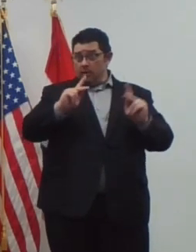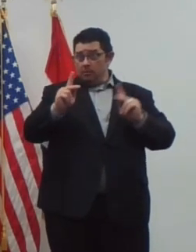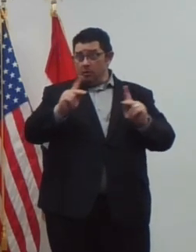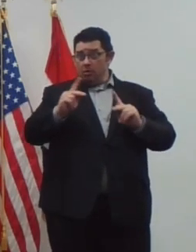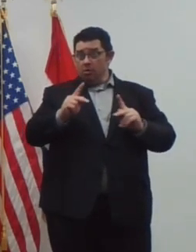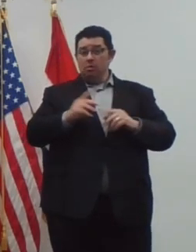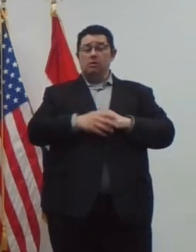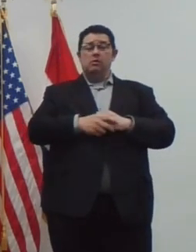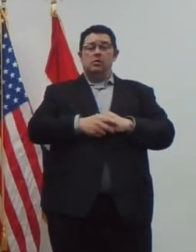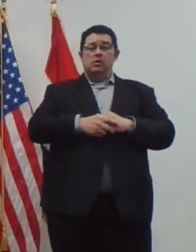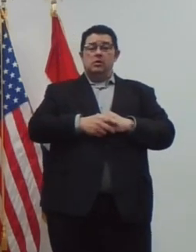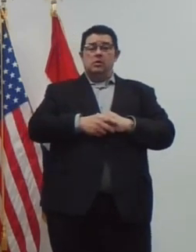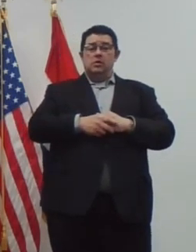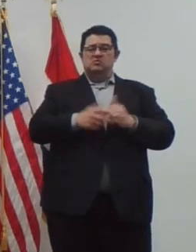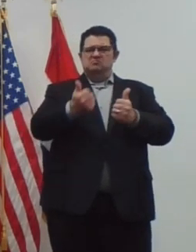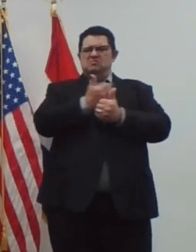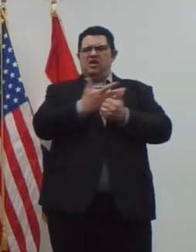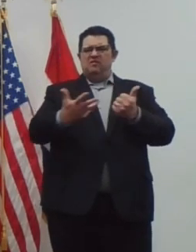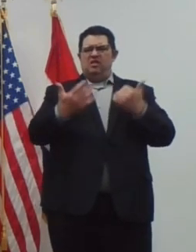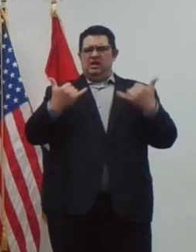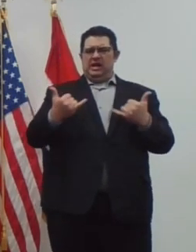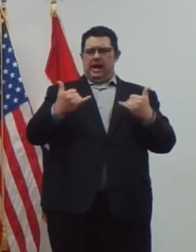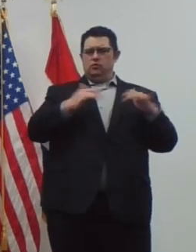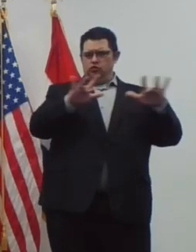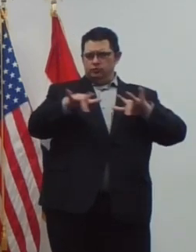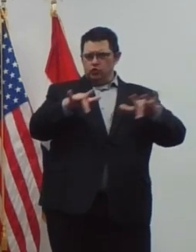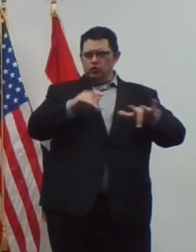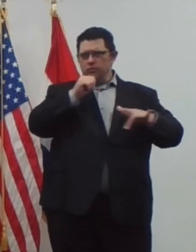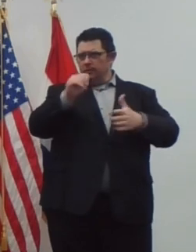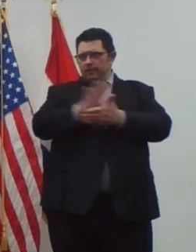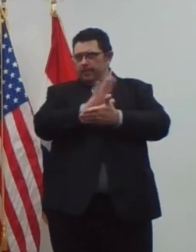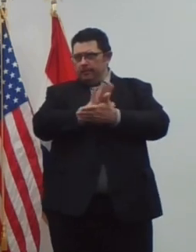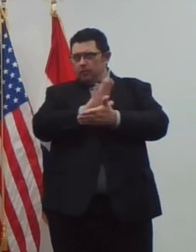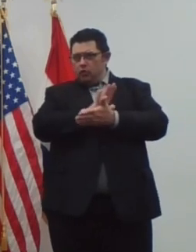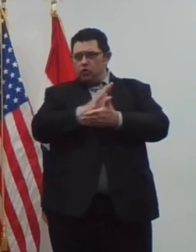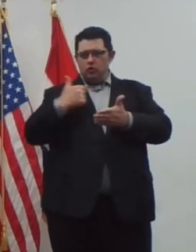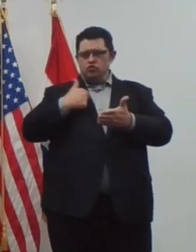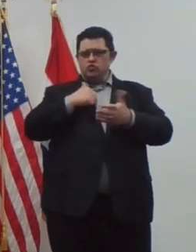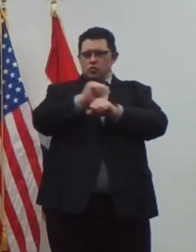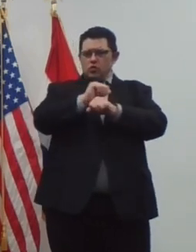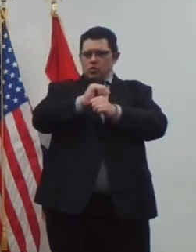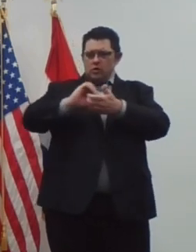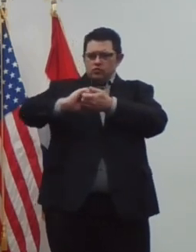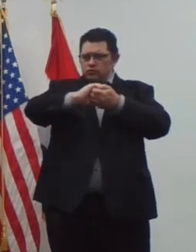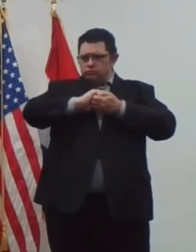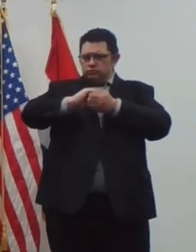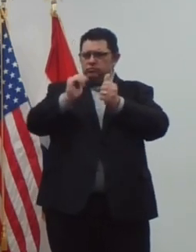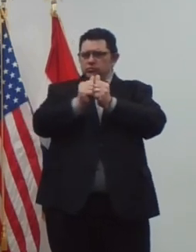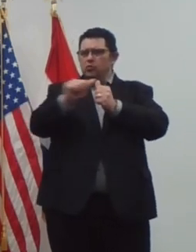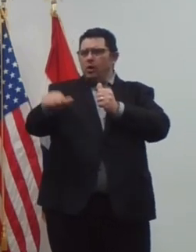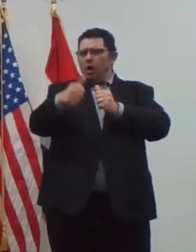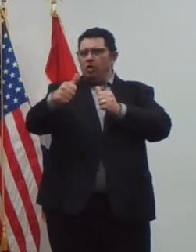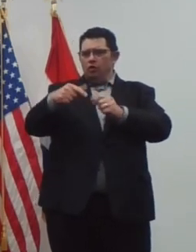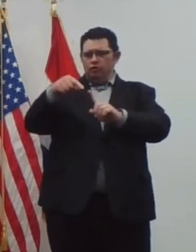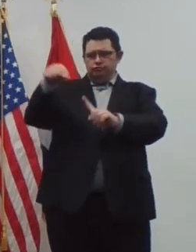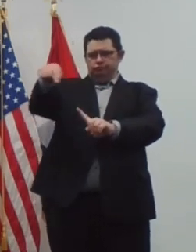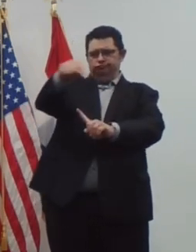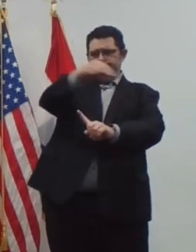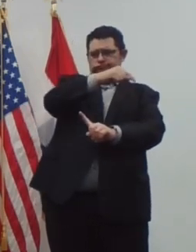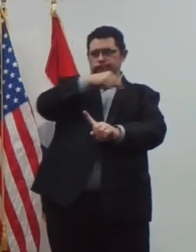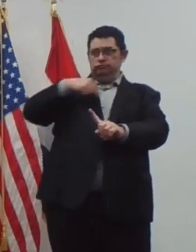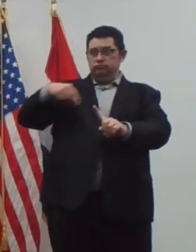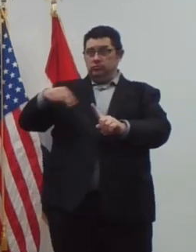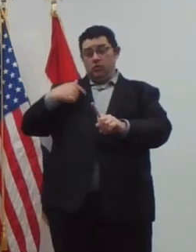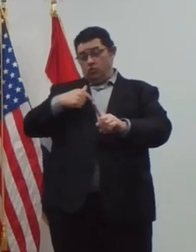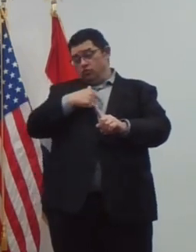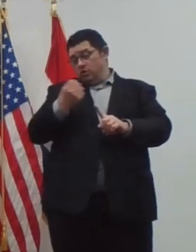on paper. It's all computerized. It's very efficient. We're working cooperatively with our surrounding jurisdictions. We understand that contact tracing